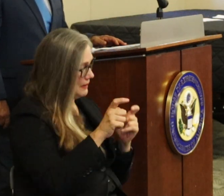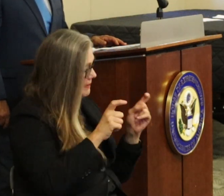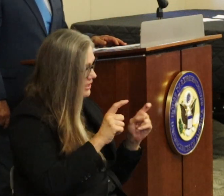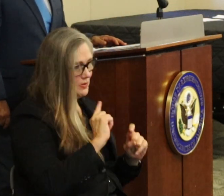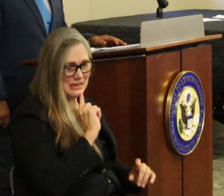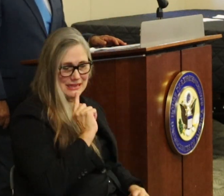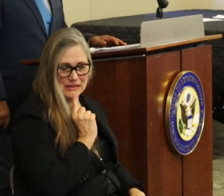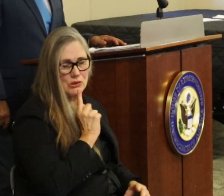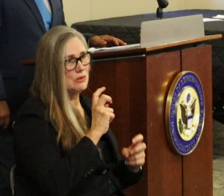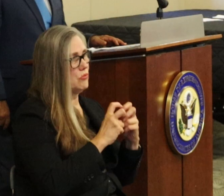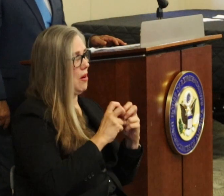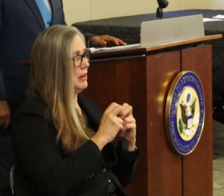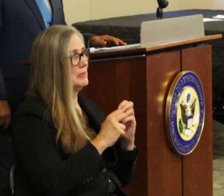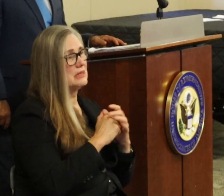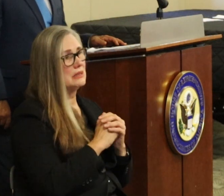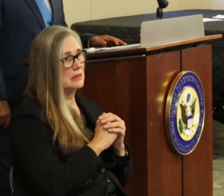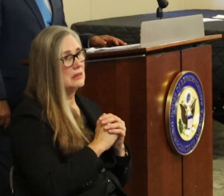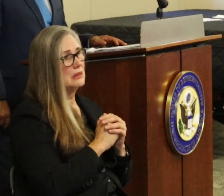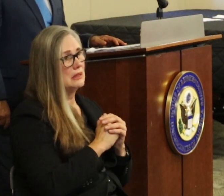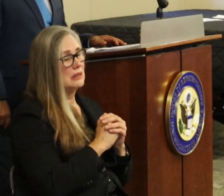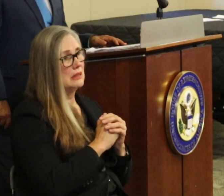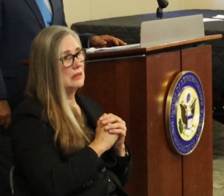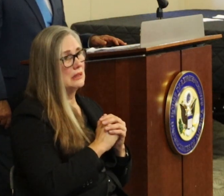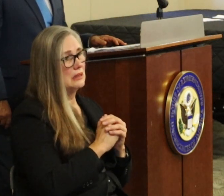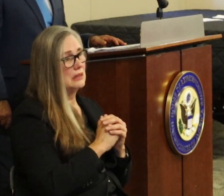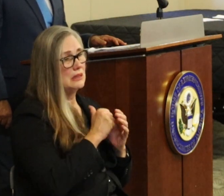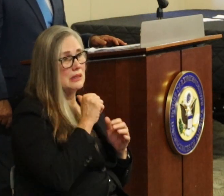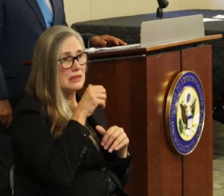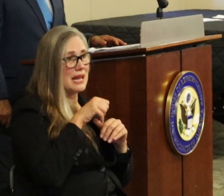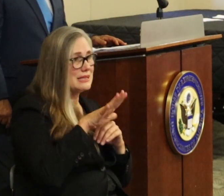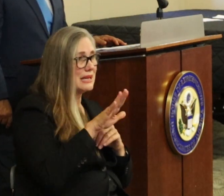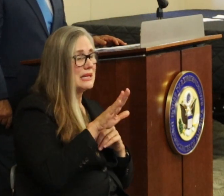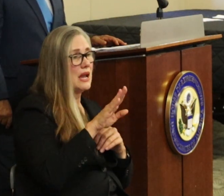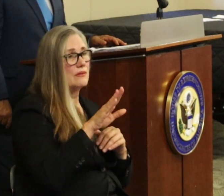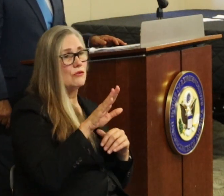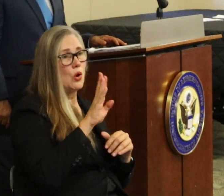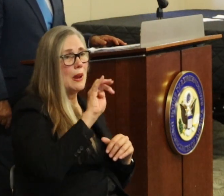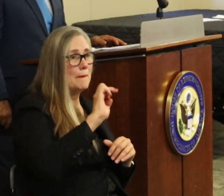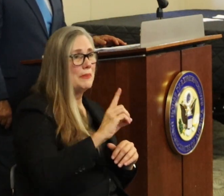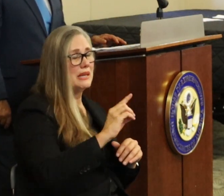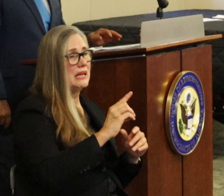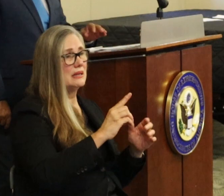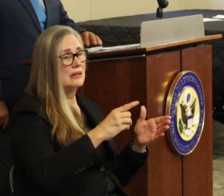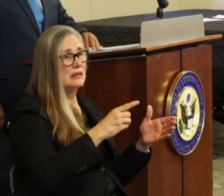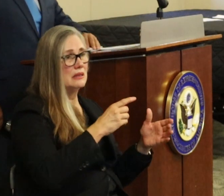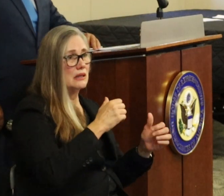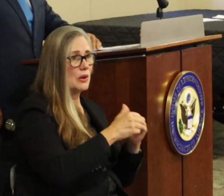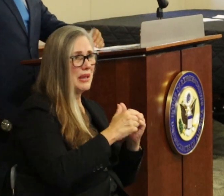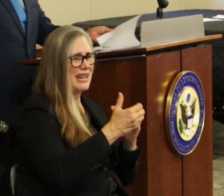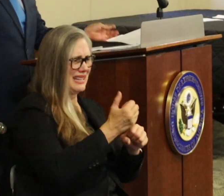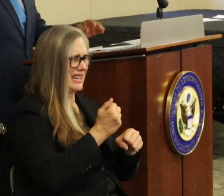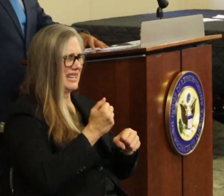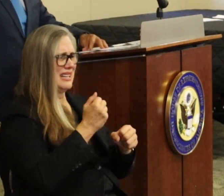management issues there, not sending out for competitive bidding and getting a contract worth of over